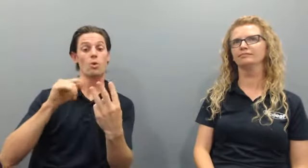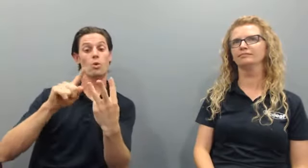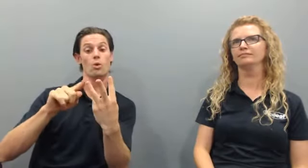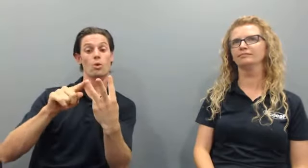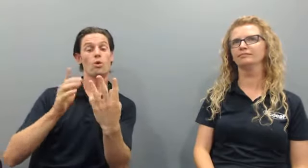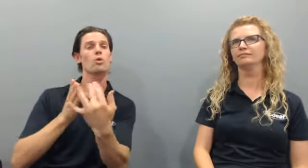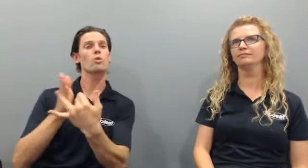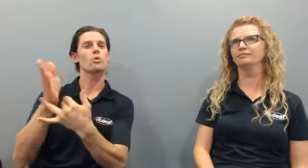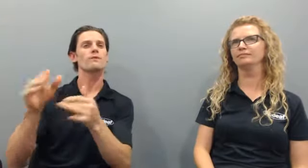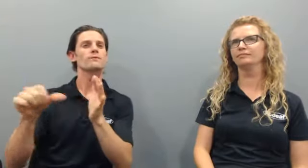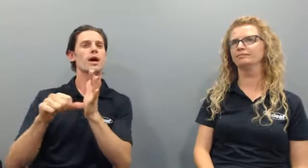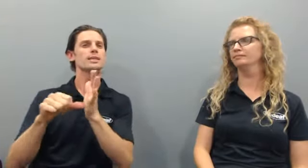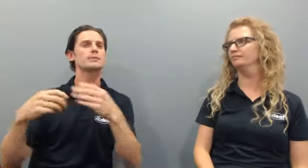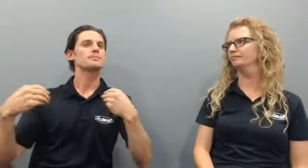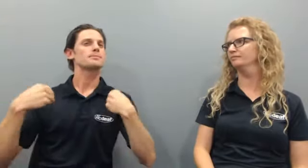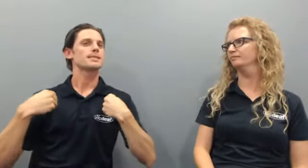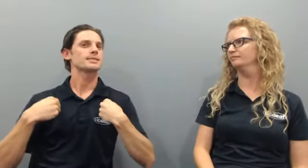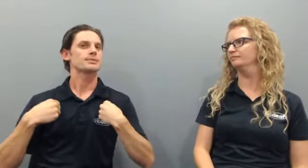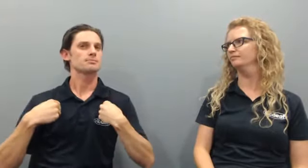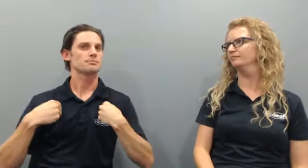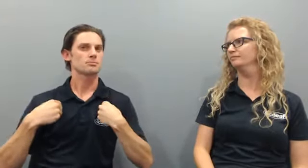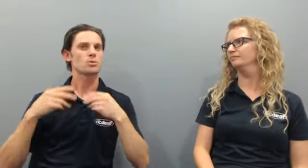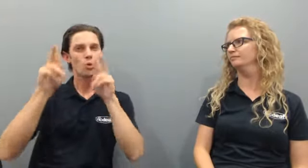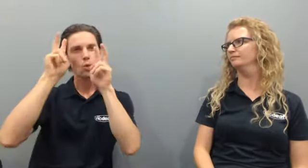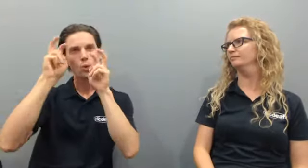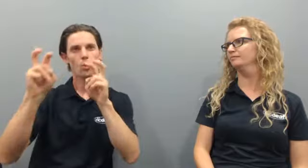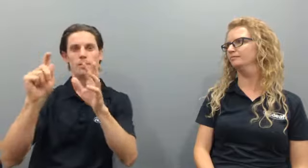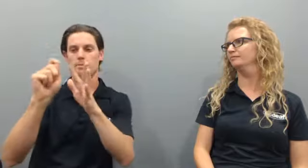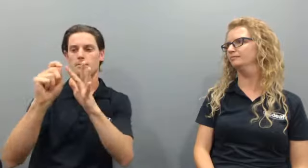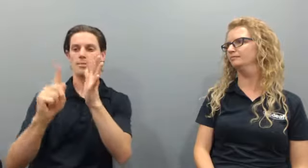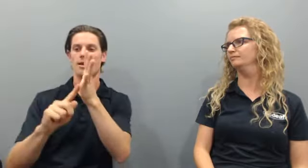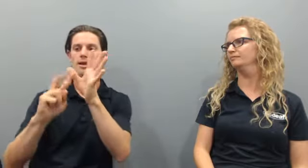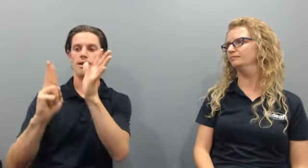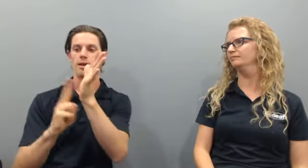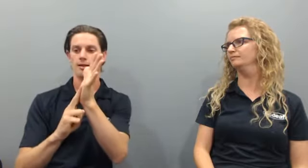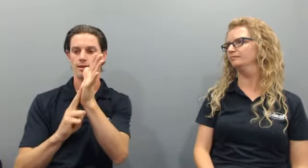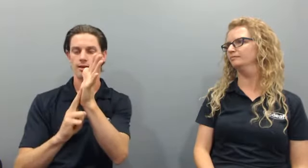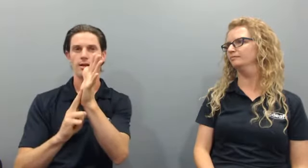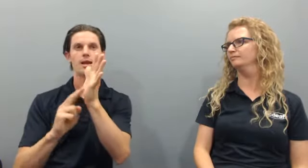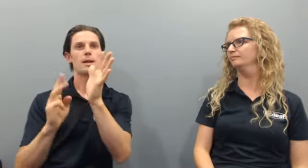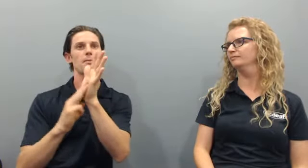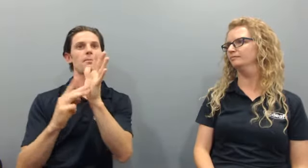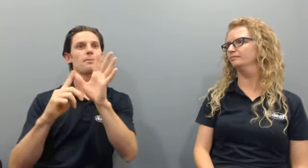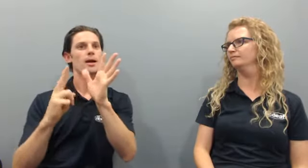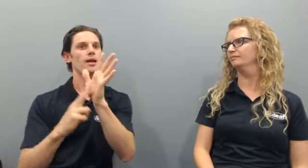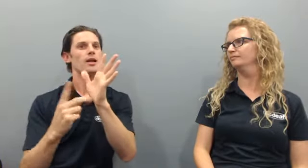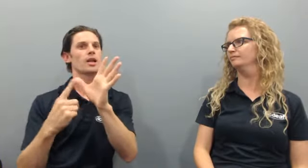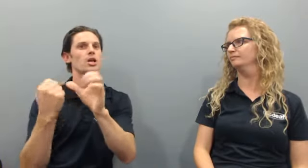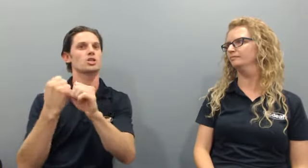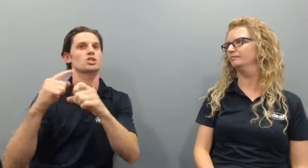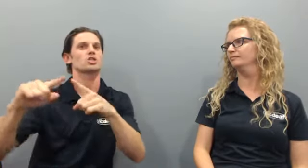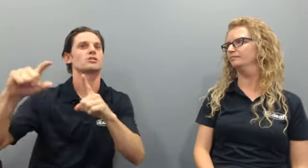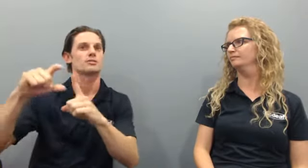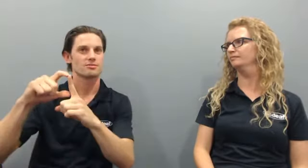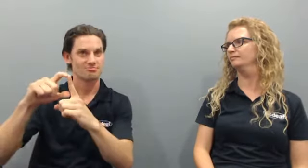yourself. Or you may do it through a financial third planner, third person, which is